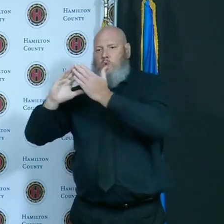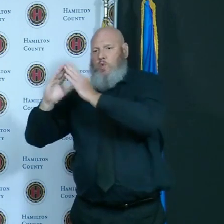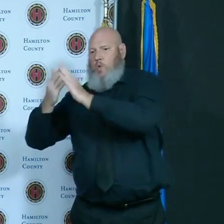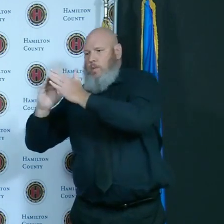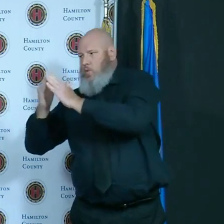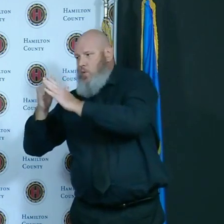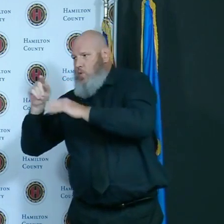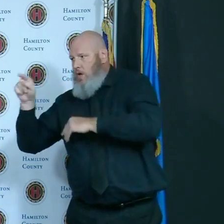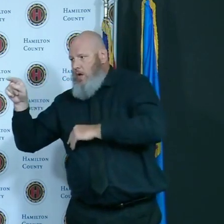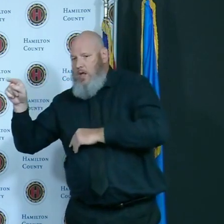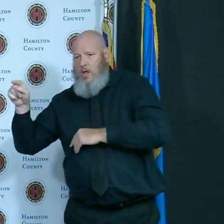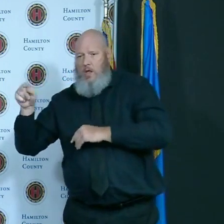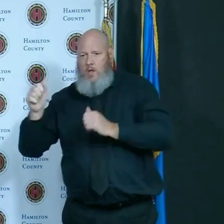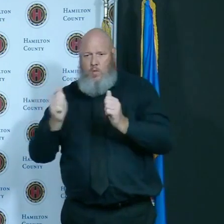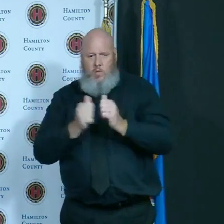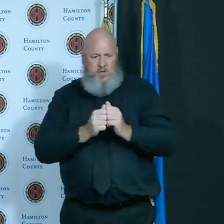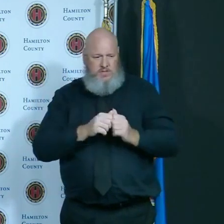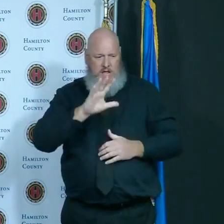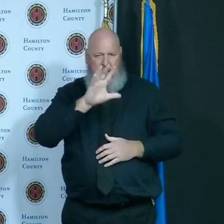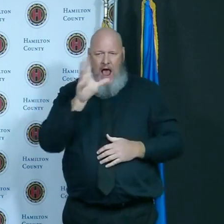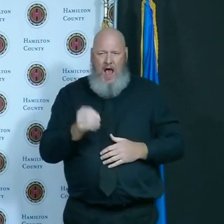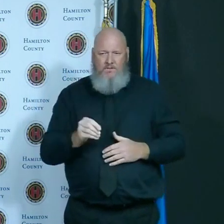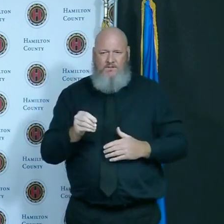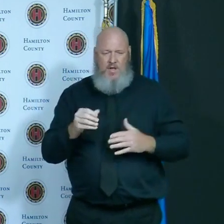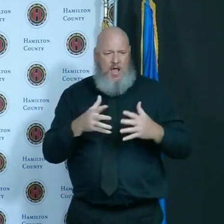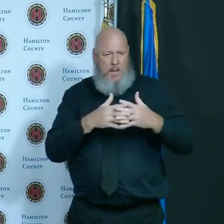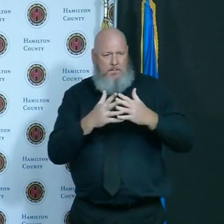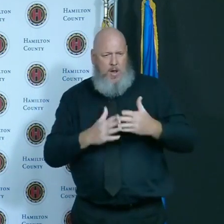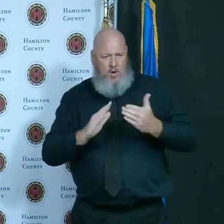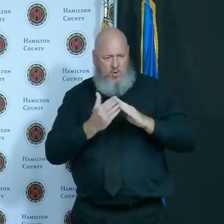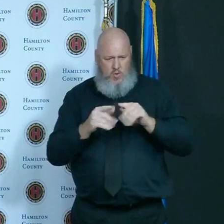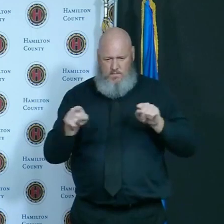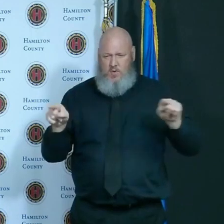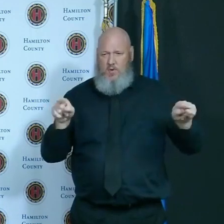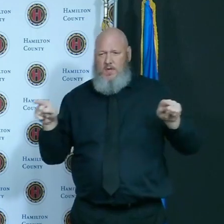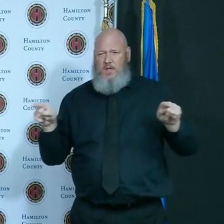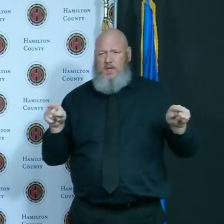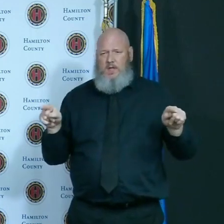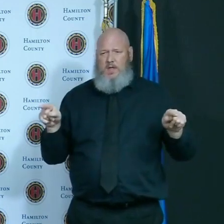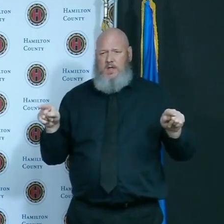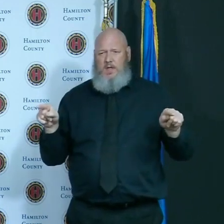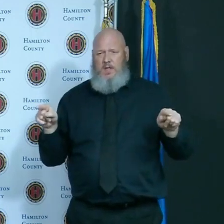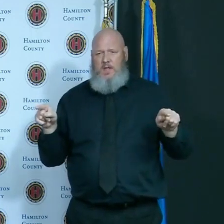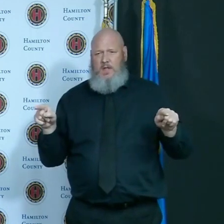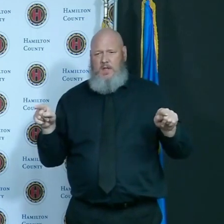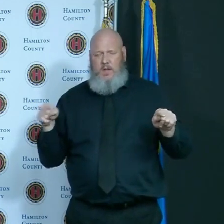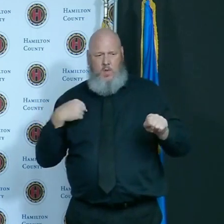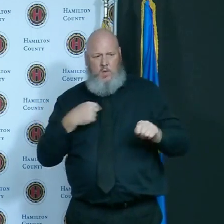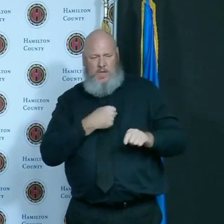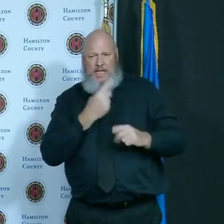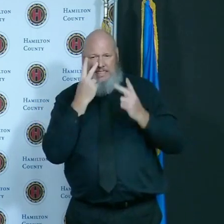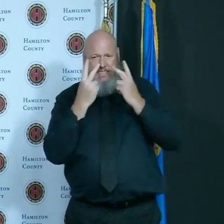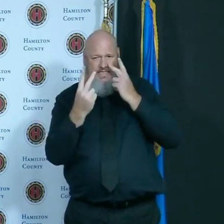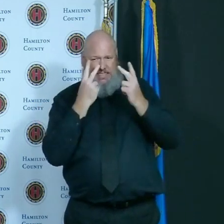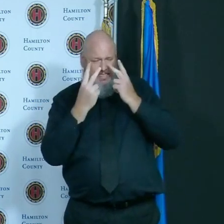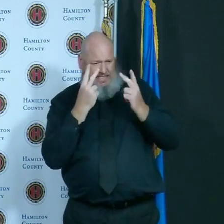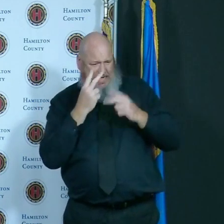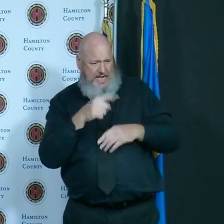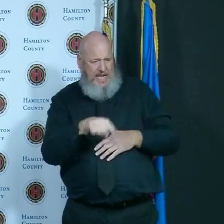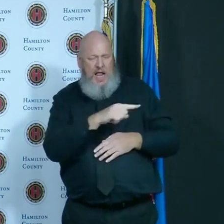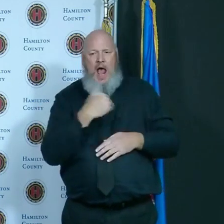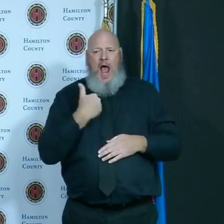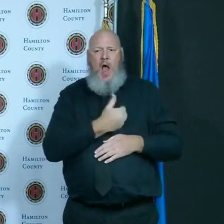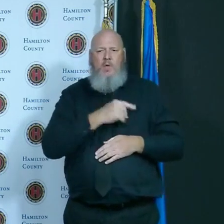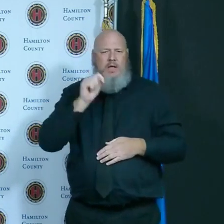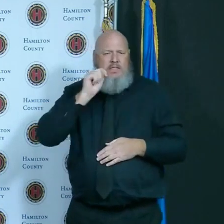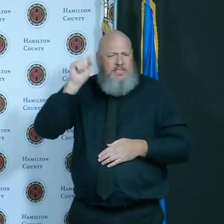get a message out to our youth so that they understood the seriousness of COVID-19. So I reached